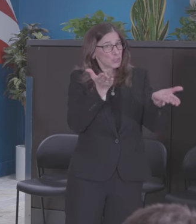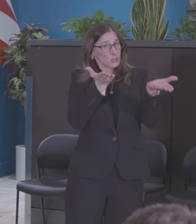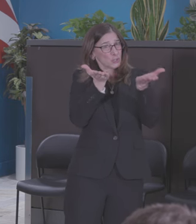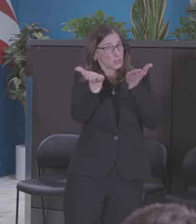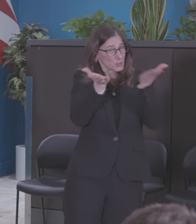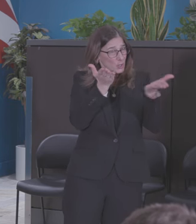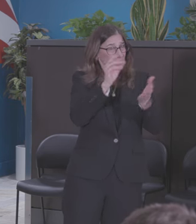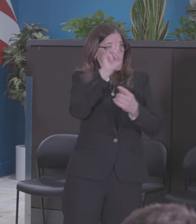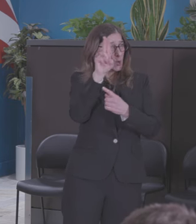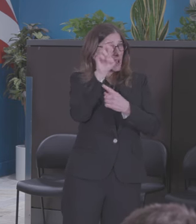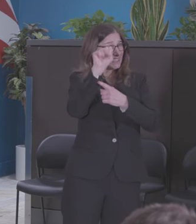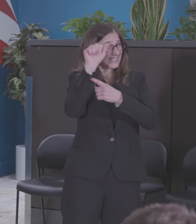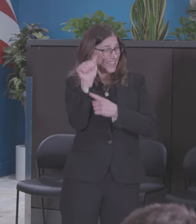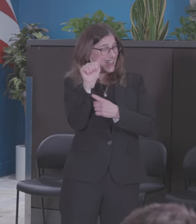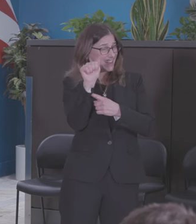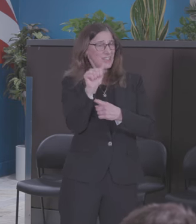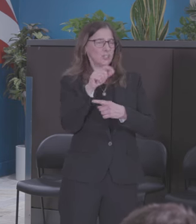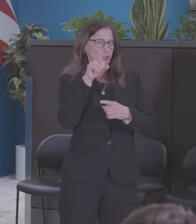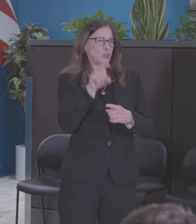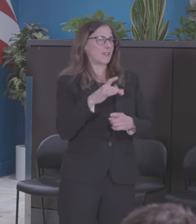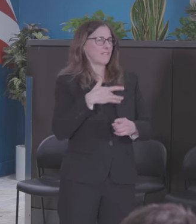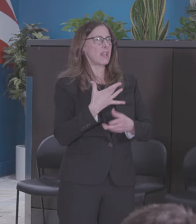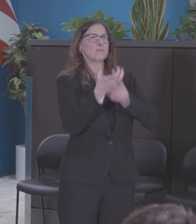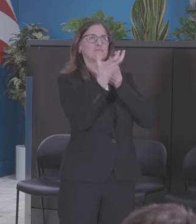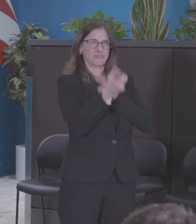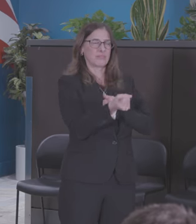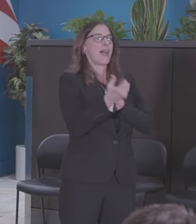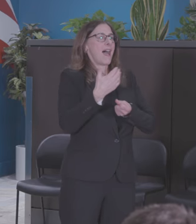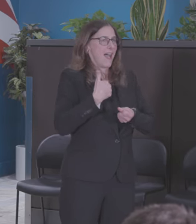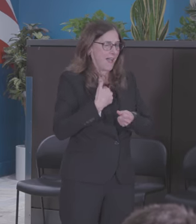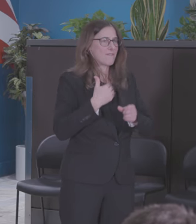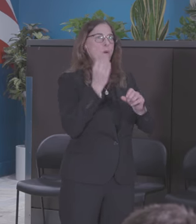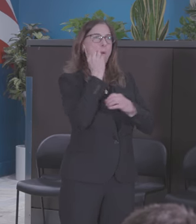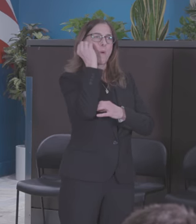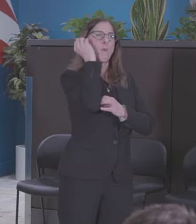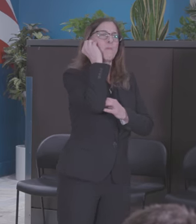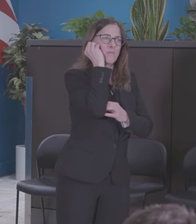roof over their heads, period.